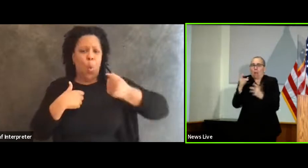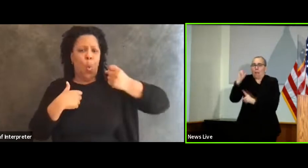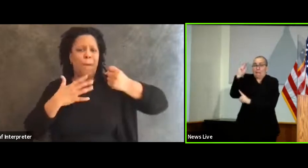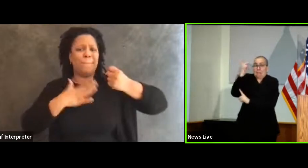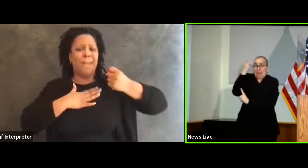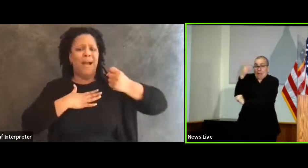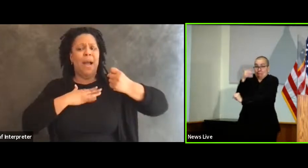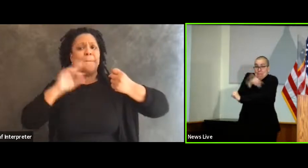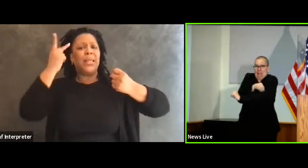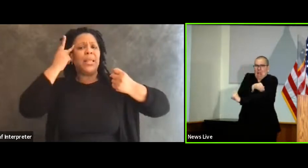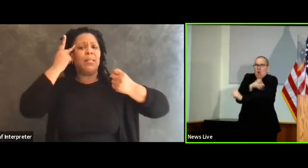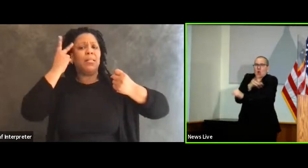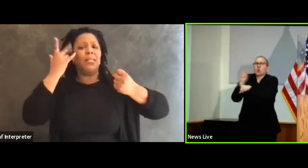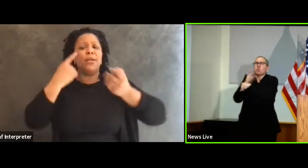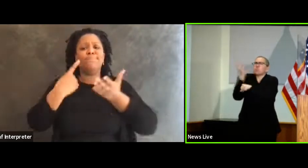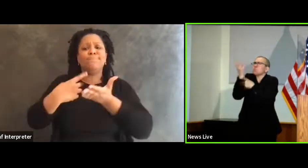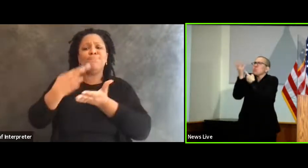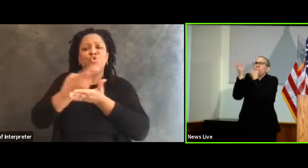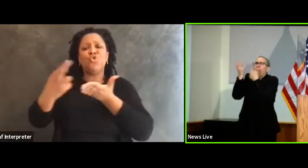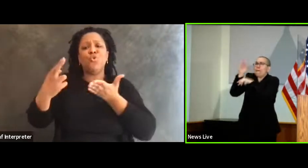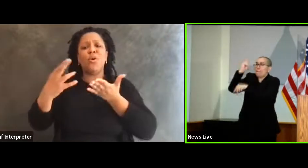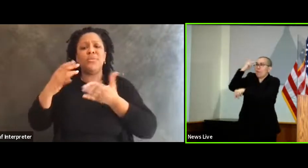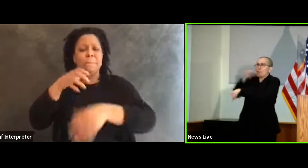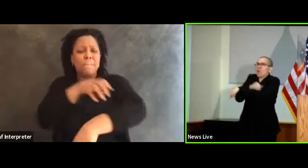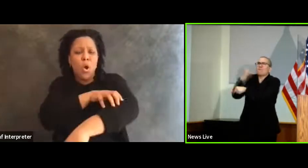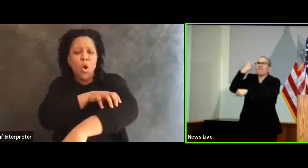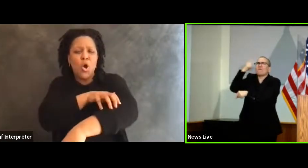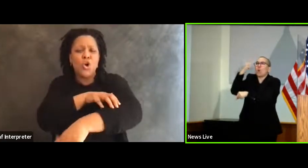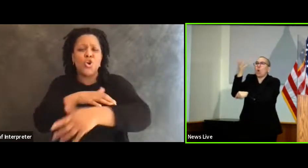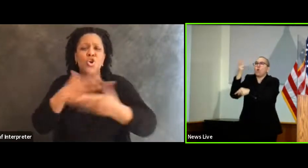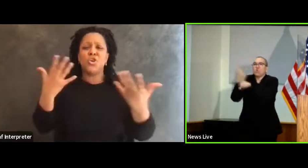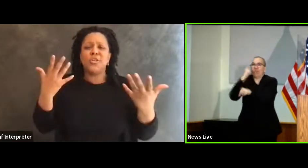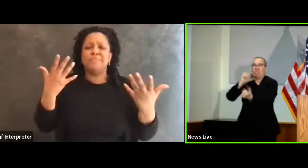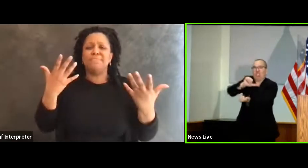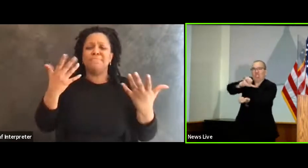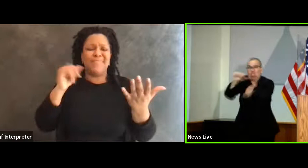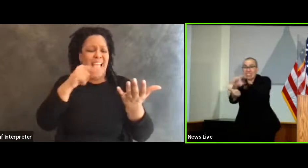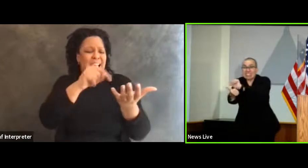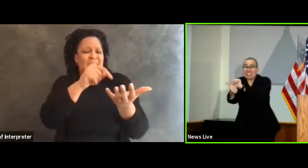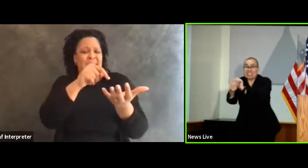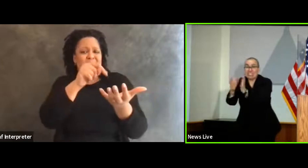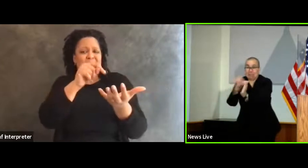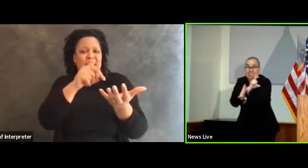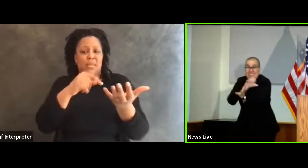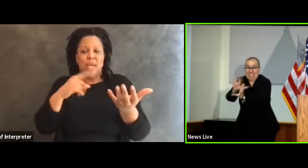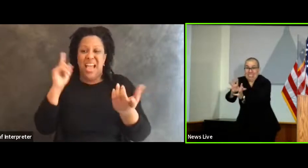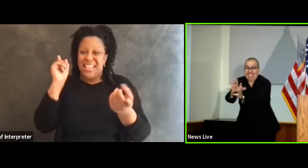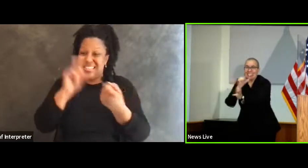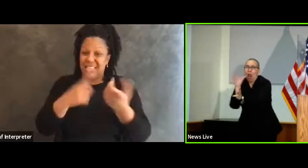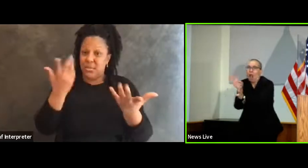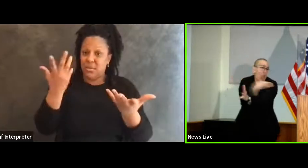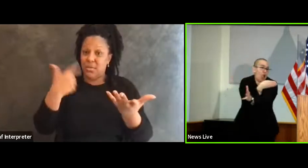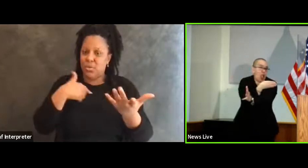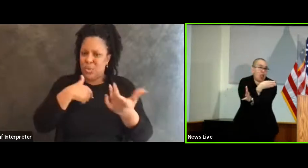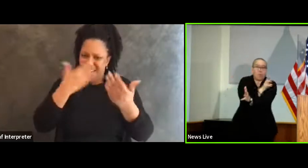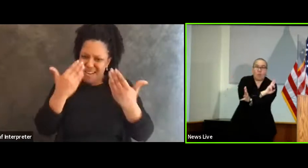the change that you want to see. And this is the change we want to see. And you've got folks out here burning a lot of political